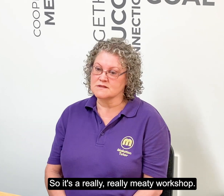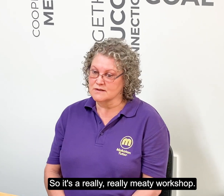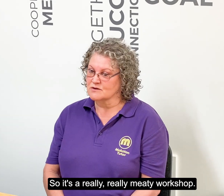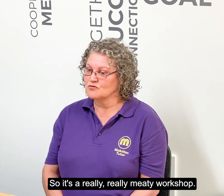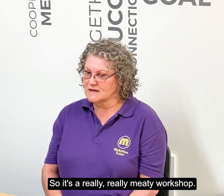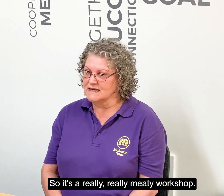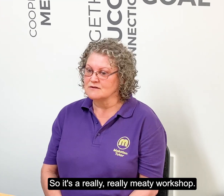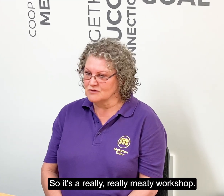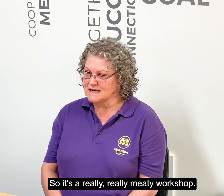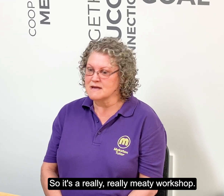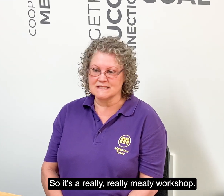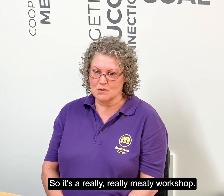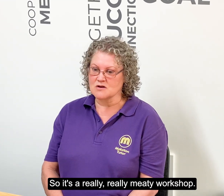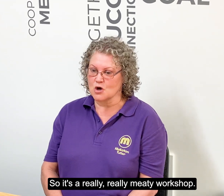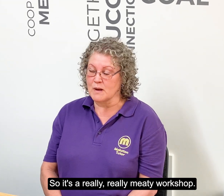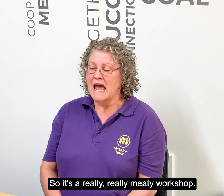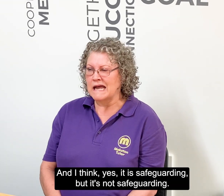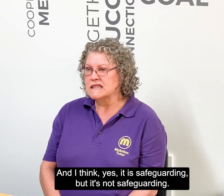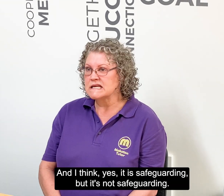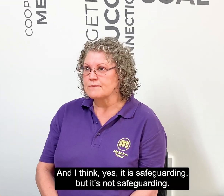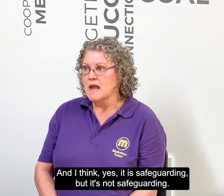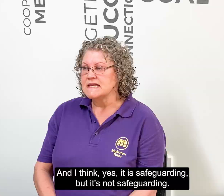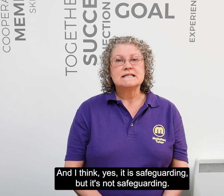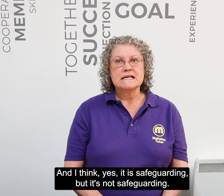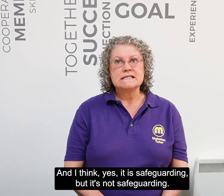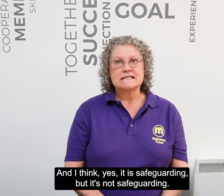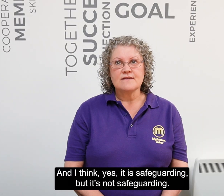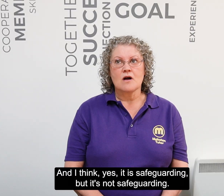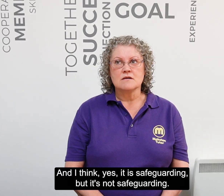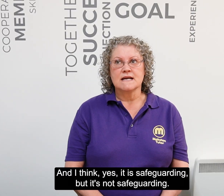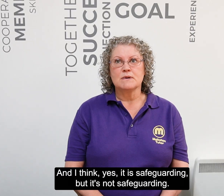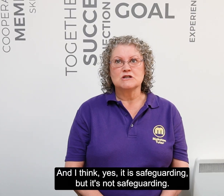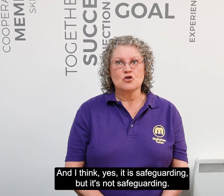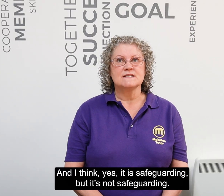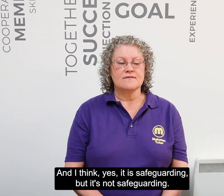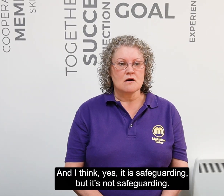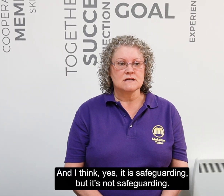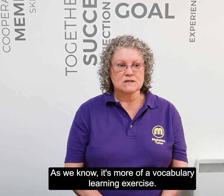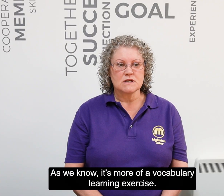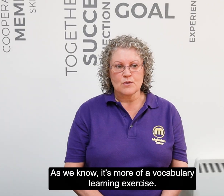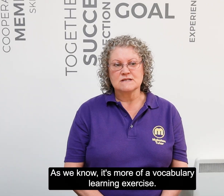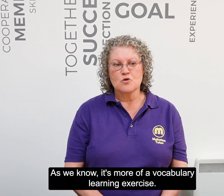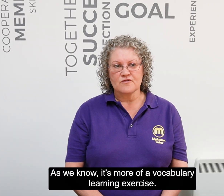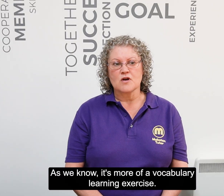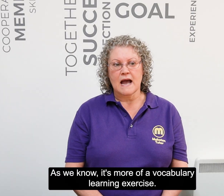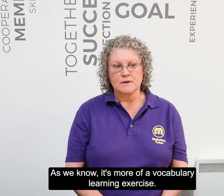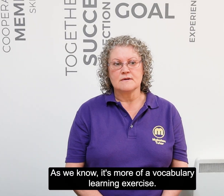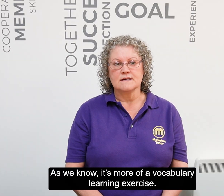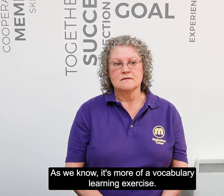it's a really, really meaty workshop. And I think, yes, it is safeguarding, but it's not safeguarding as we know it. It's more of a vocabulary